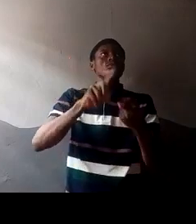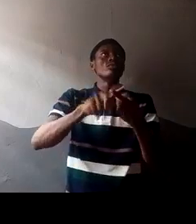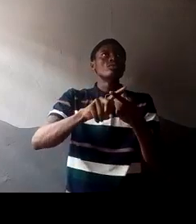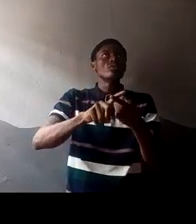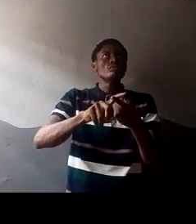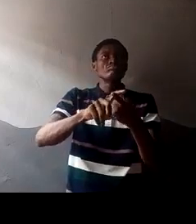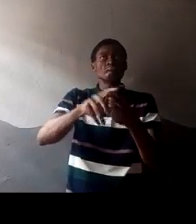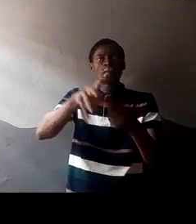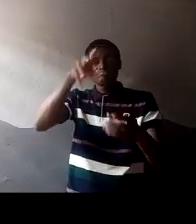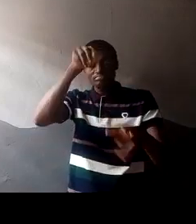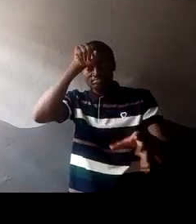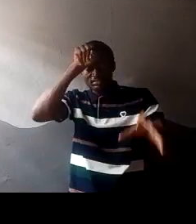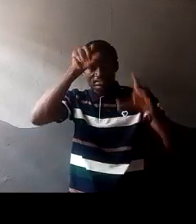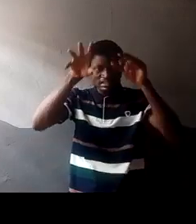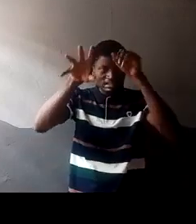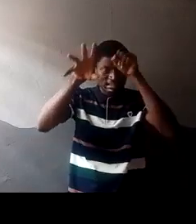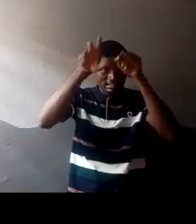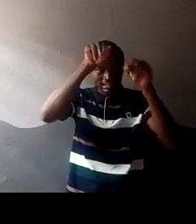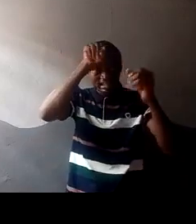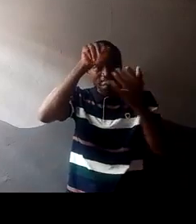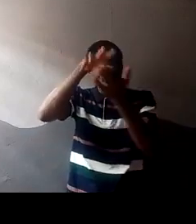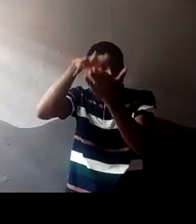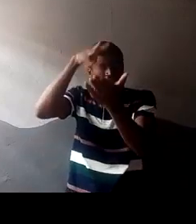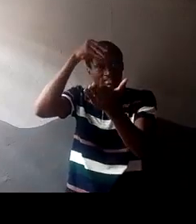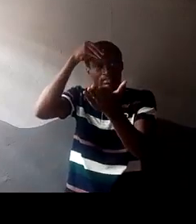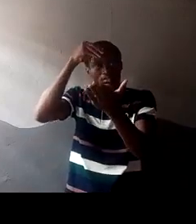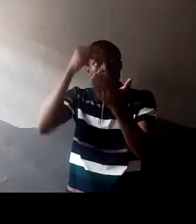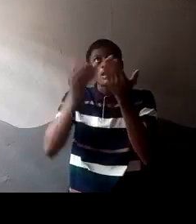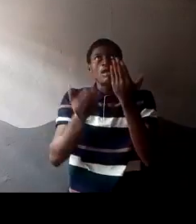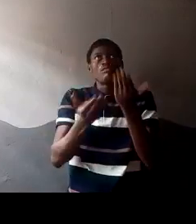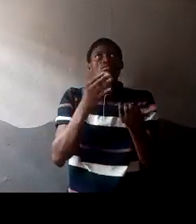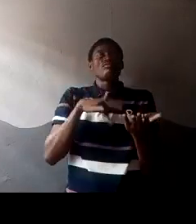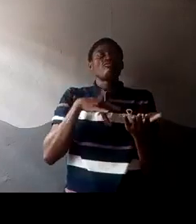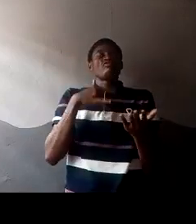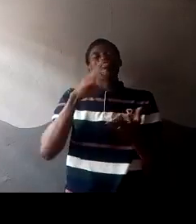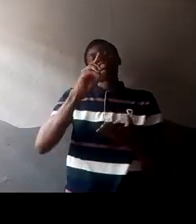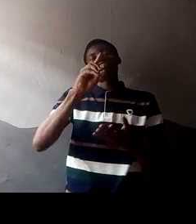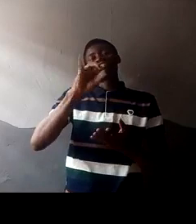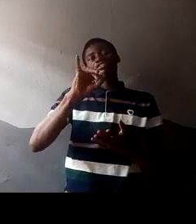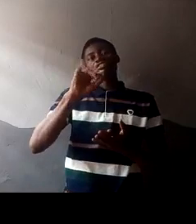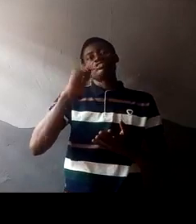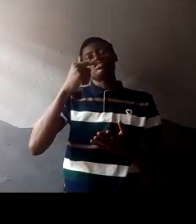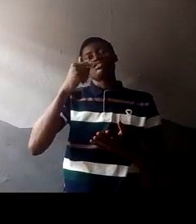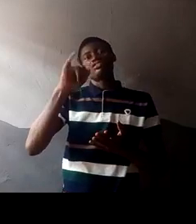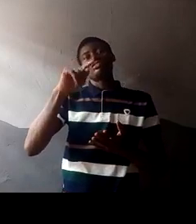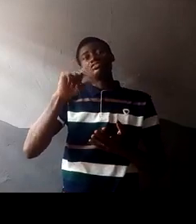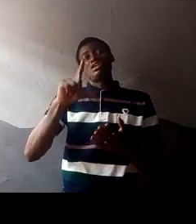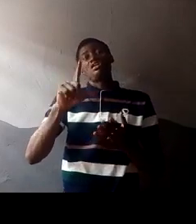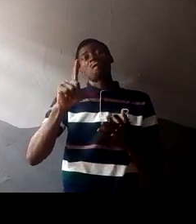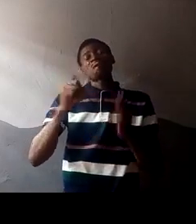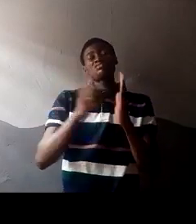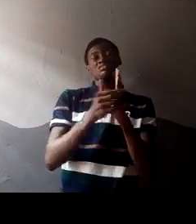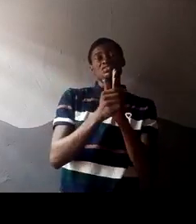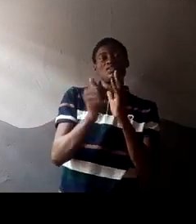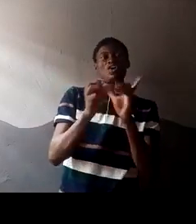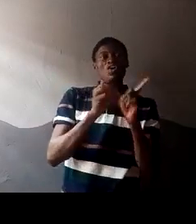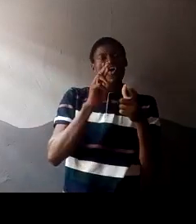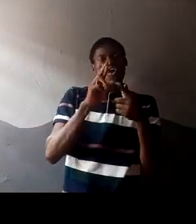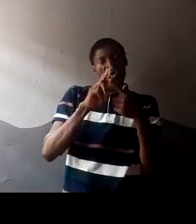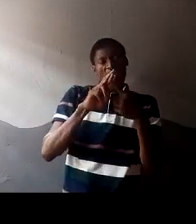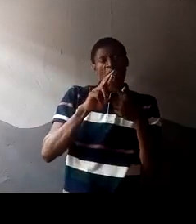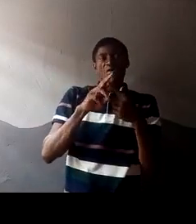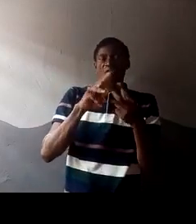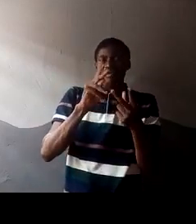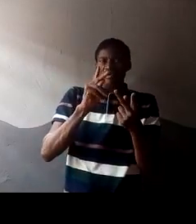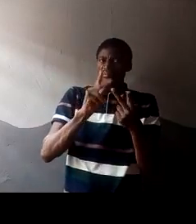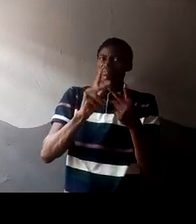that you want to acquire? Is it digital? Is it competencies in your course that you'd like to have when you're